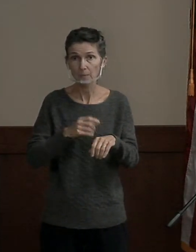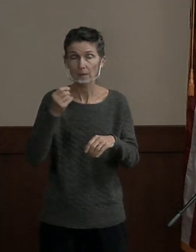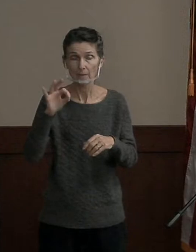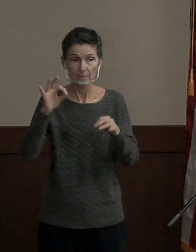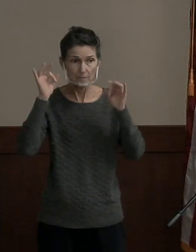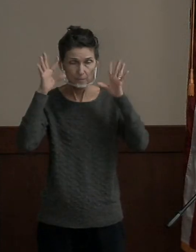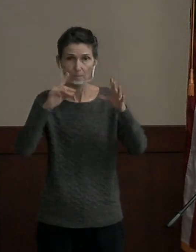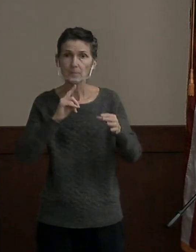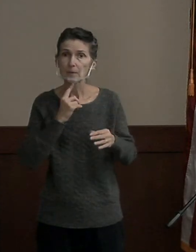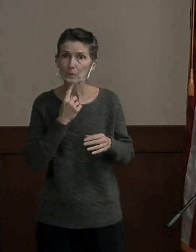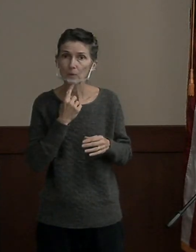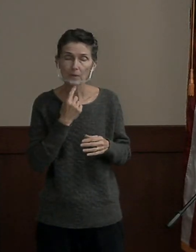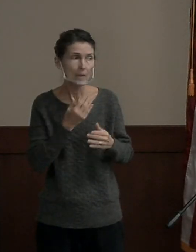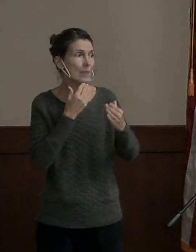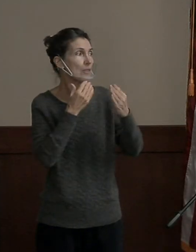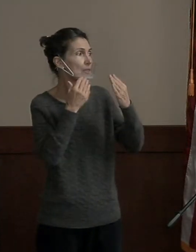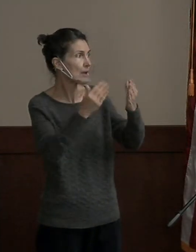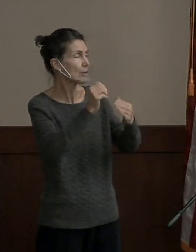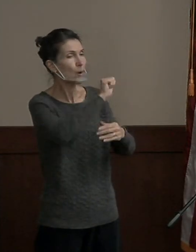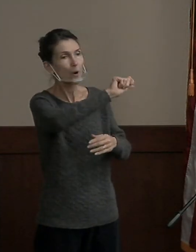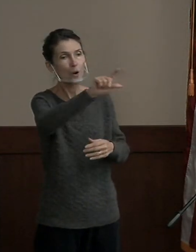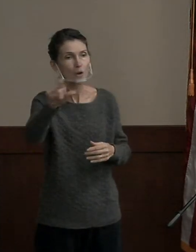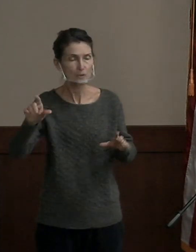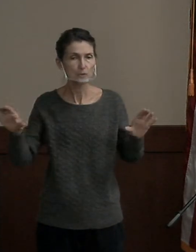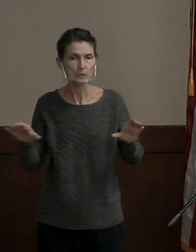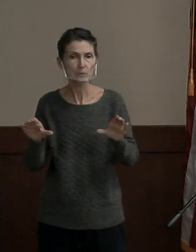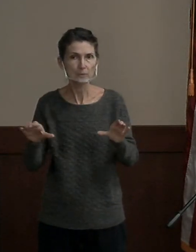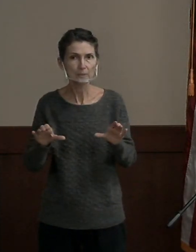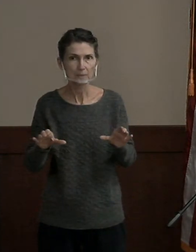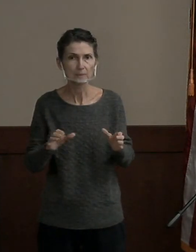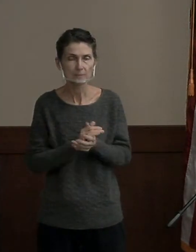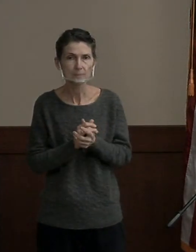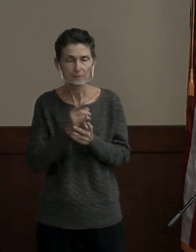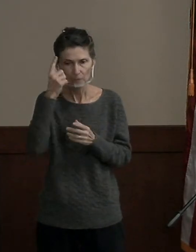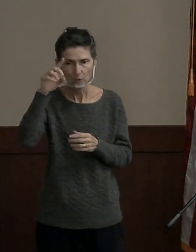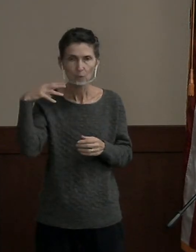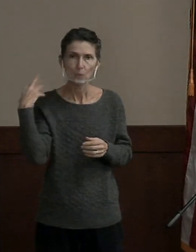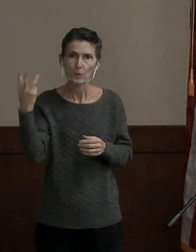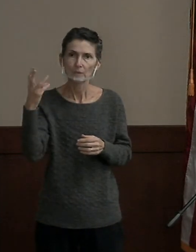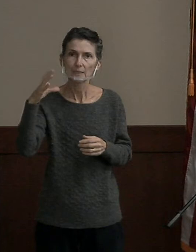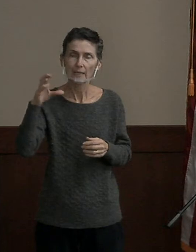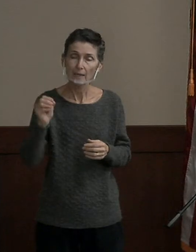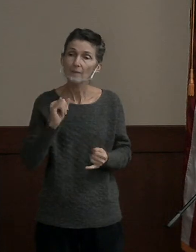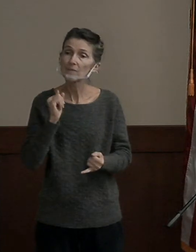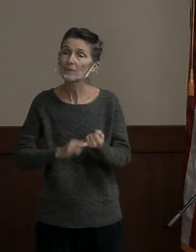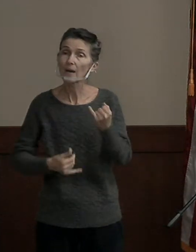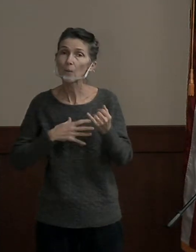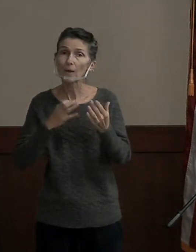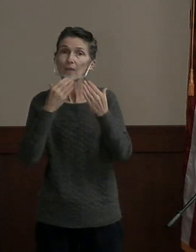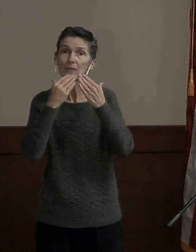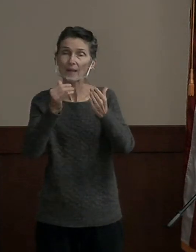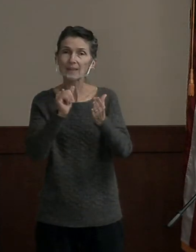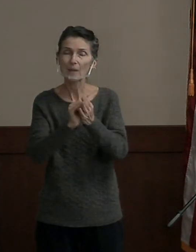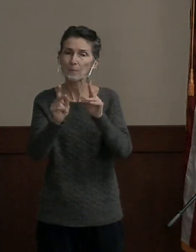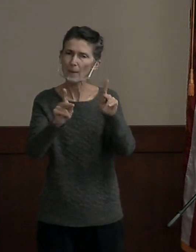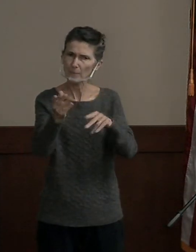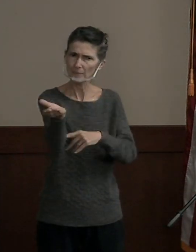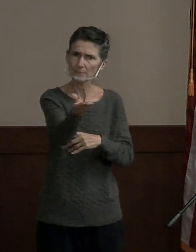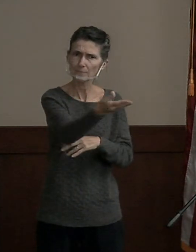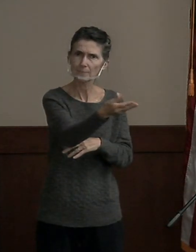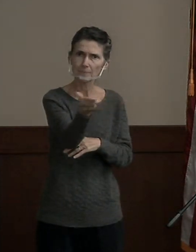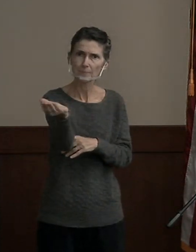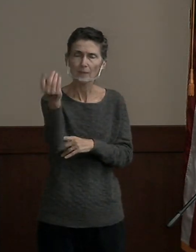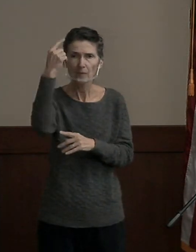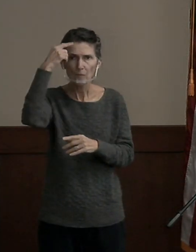peril. Thank you for all that you're doing to support the county. And finally, I'd like to thank the public